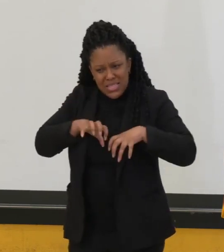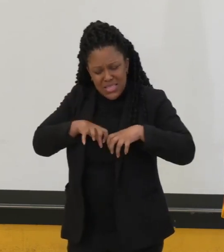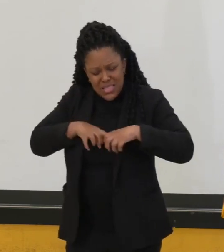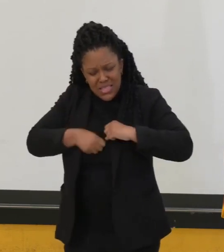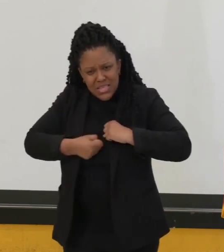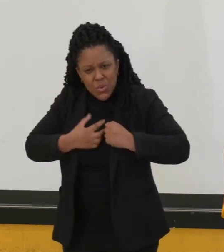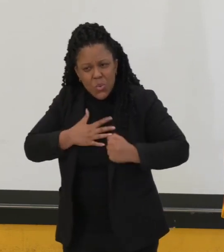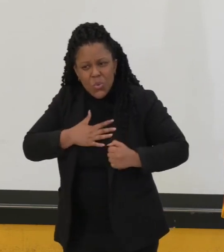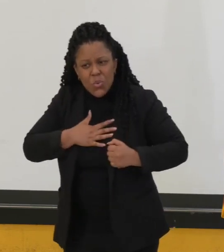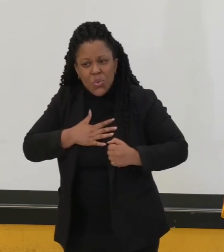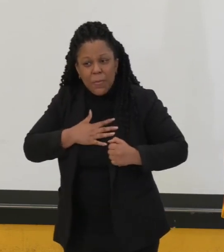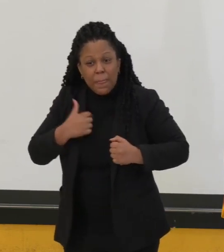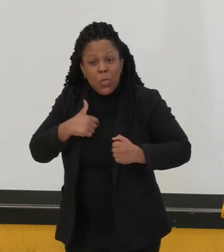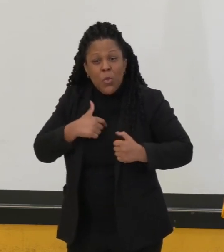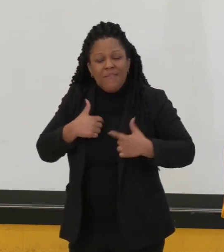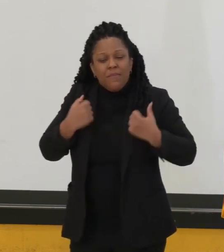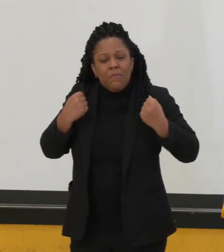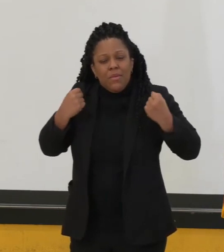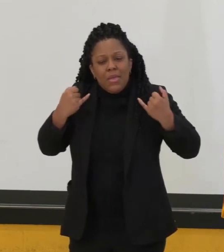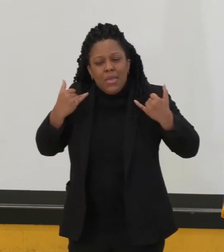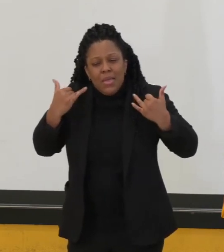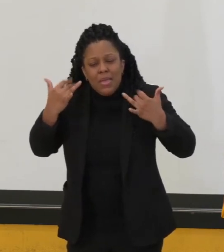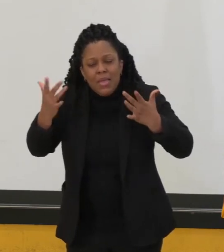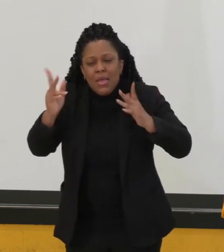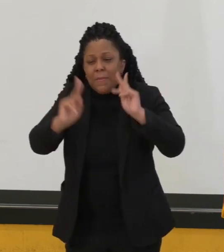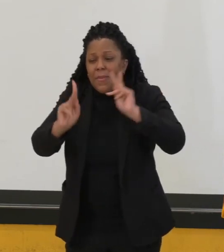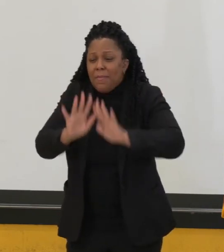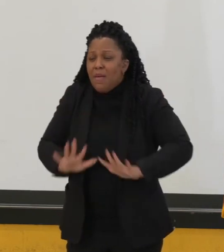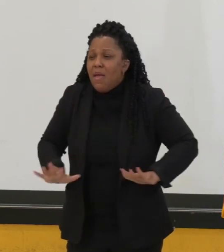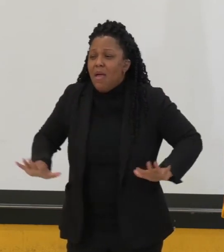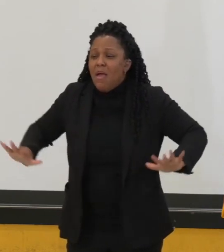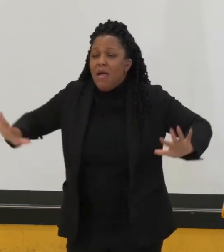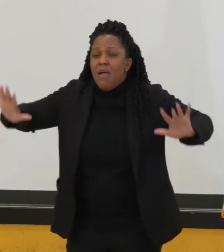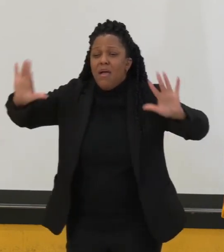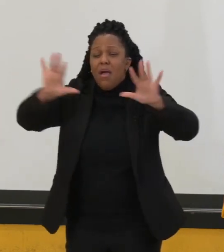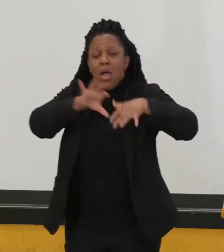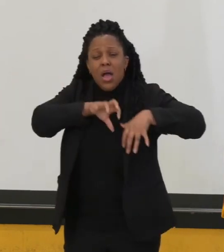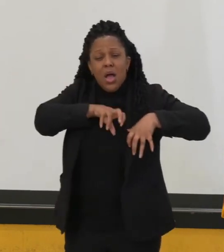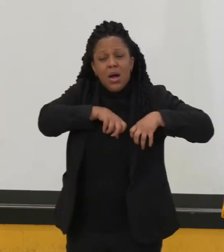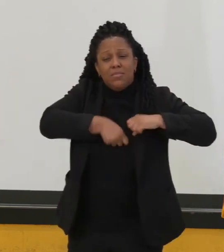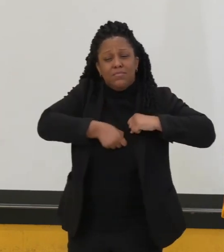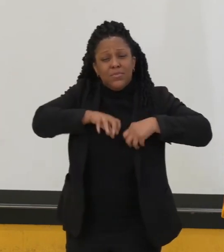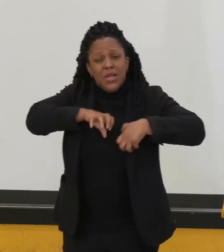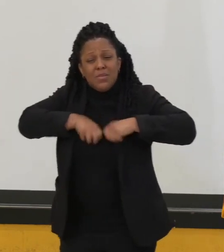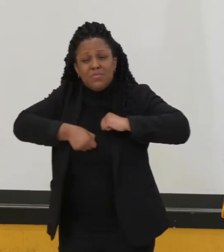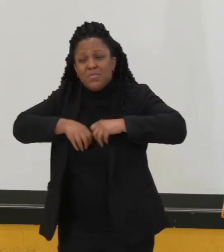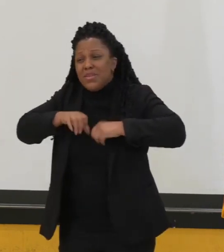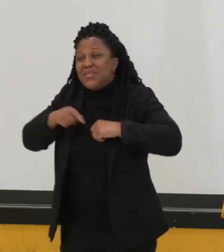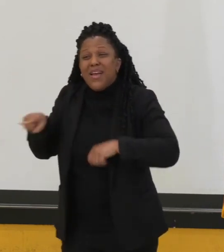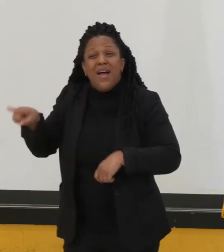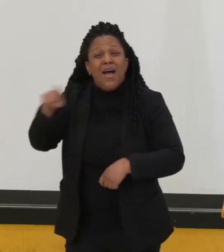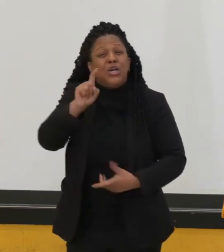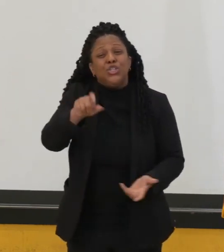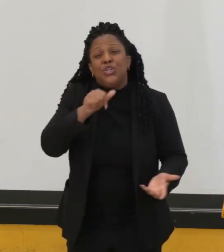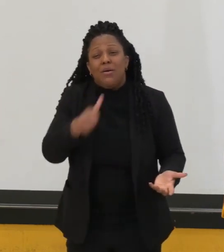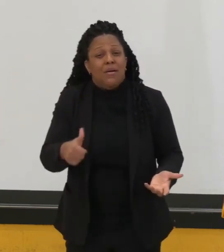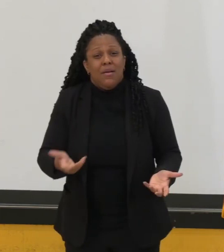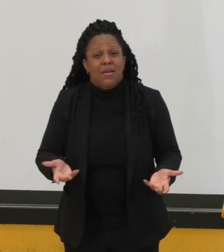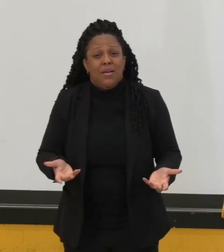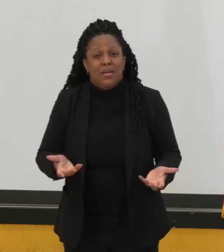people, and we shouldn't have to do that anymore. And so we stand here today with a few